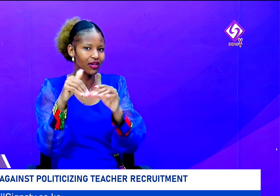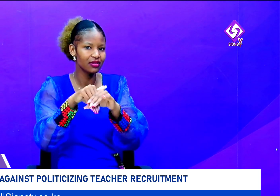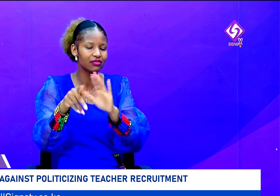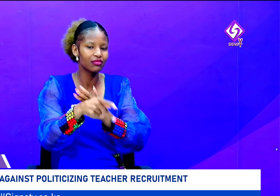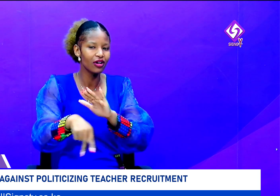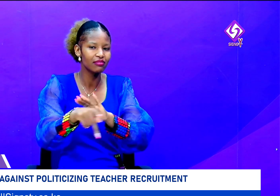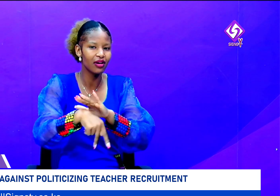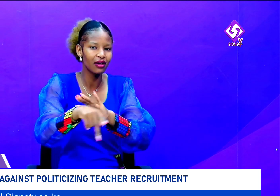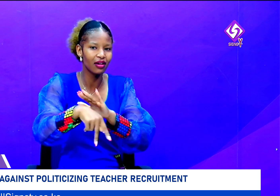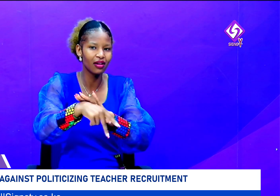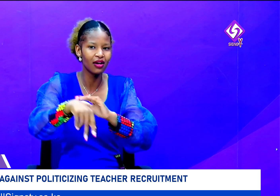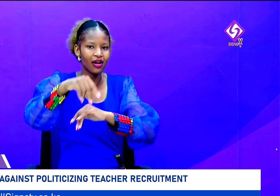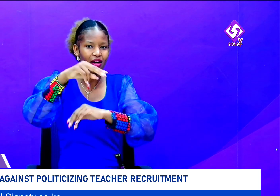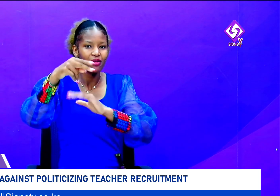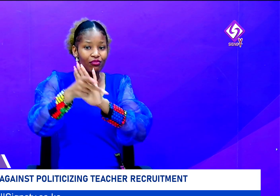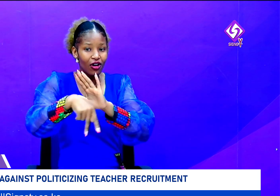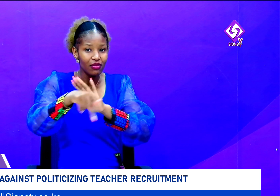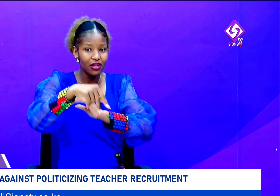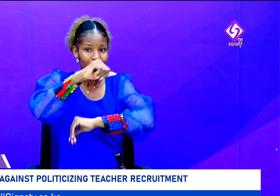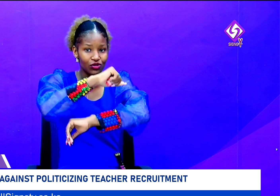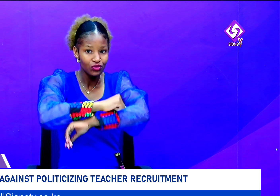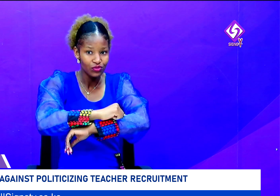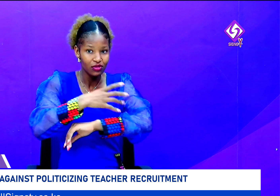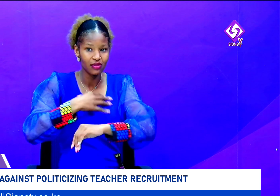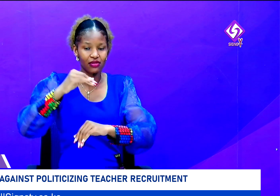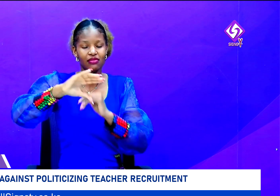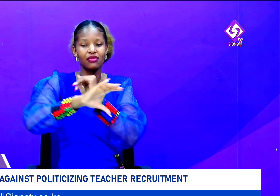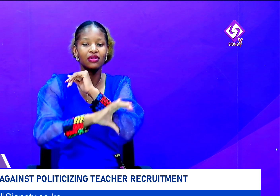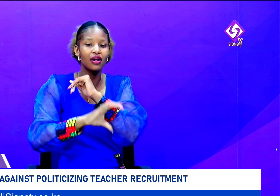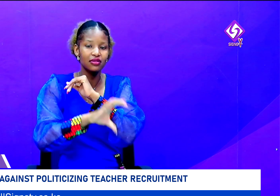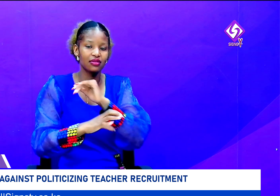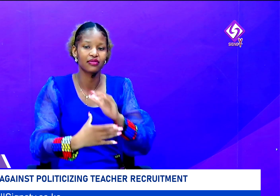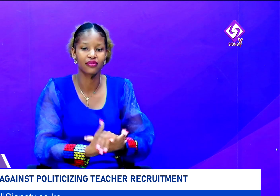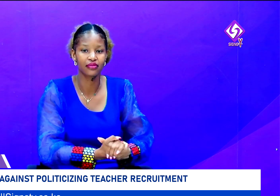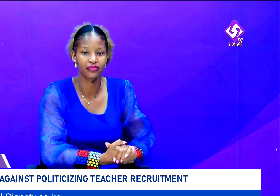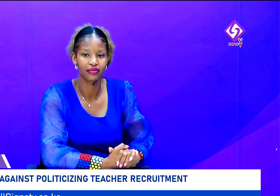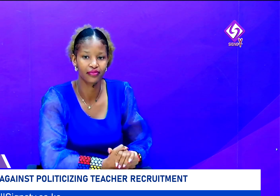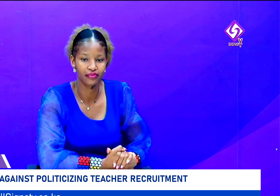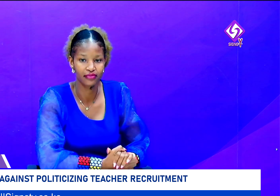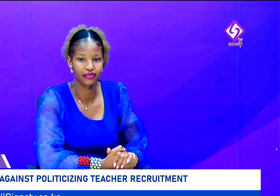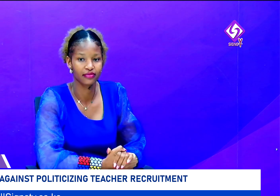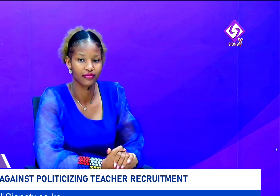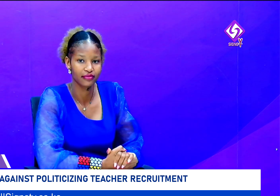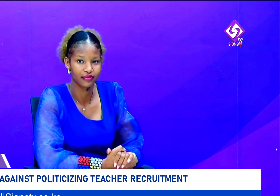most deserving candidates are hired to serve in primary schools across the country.